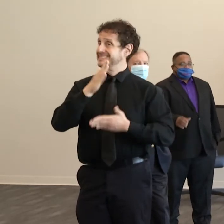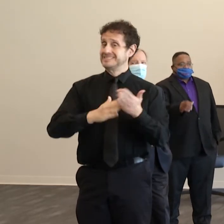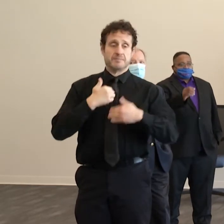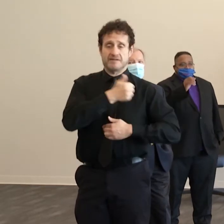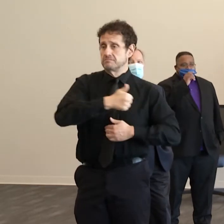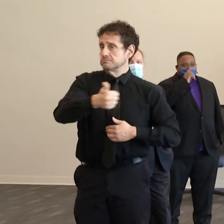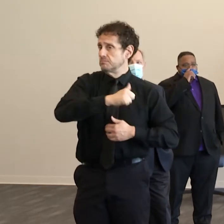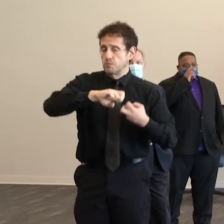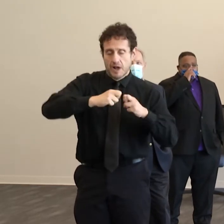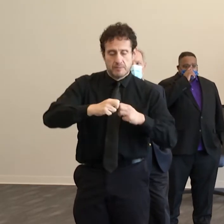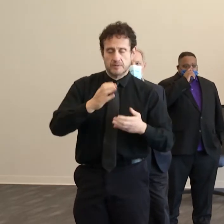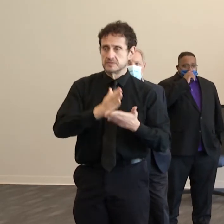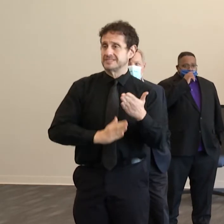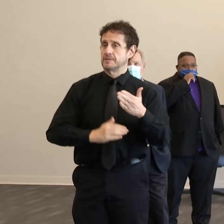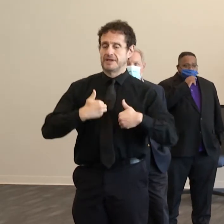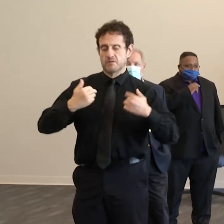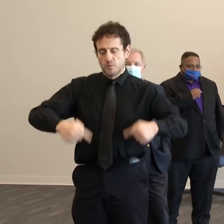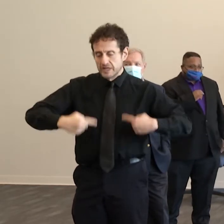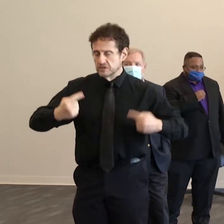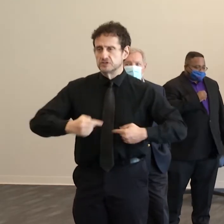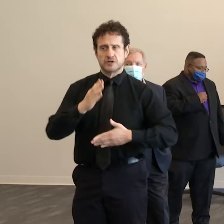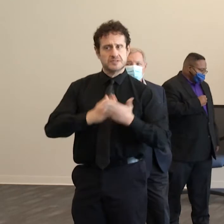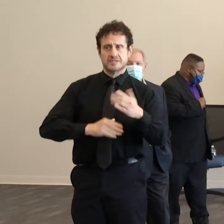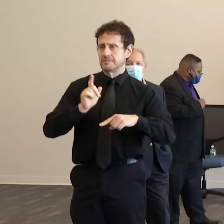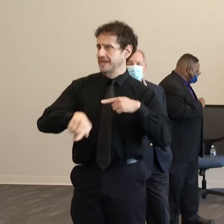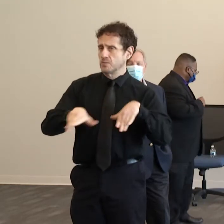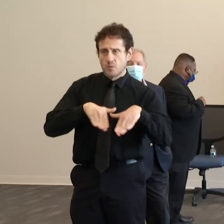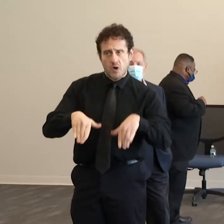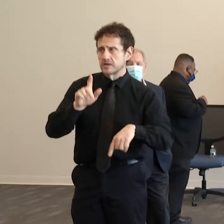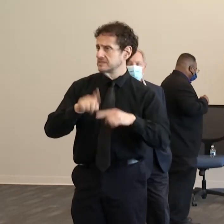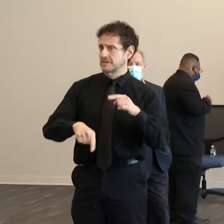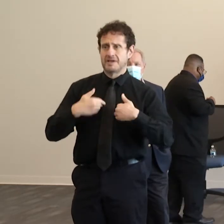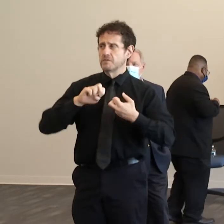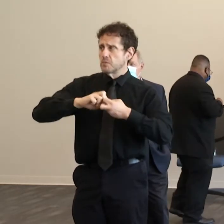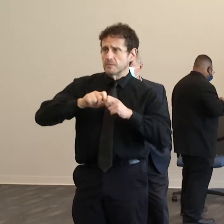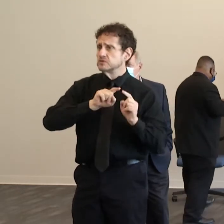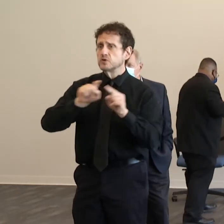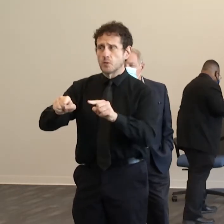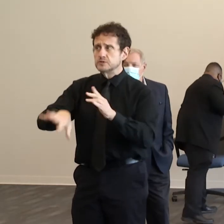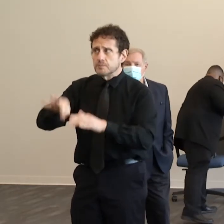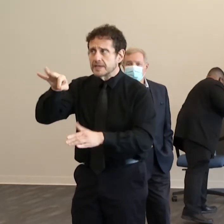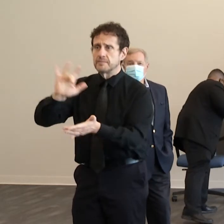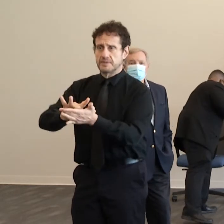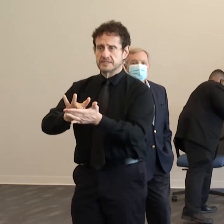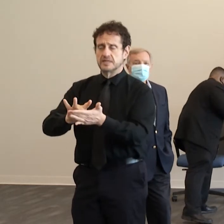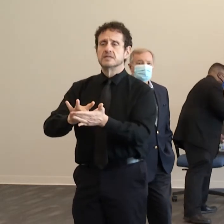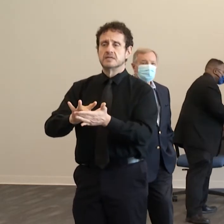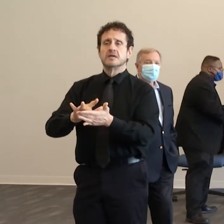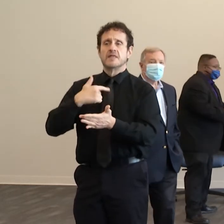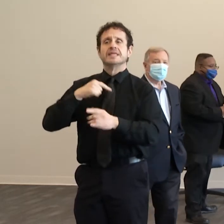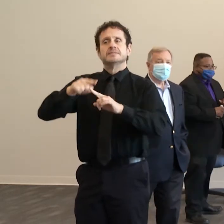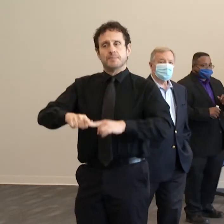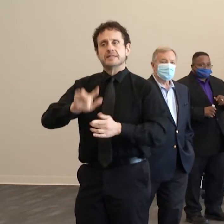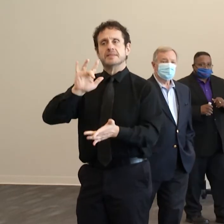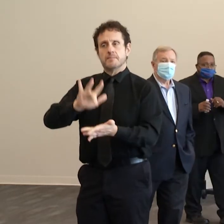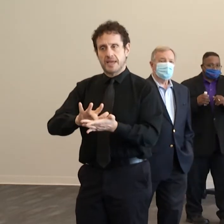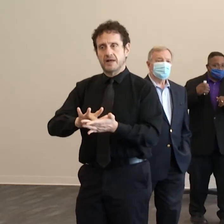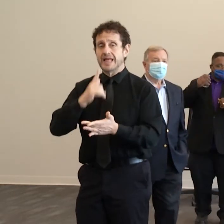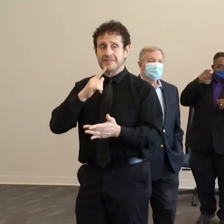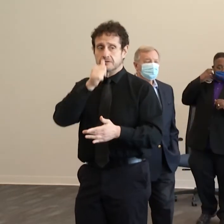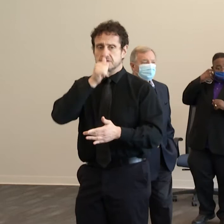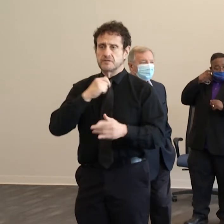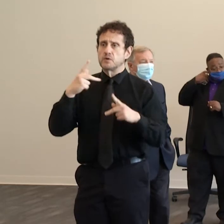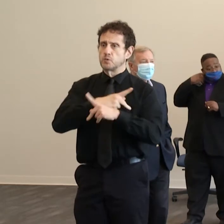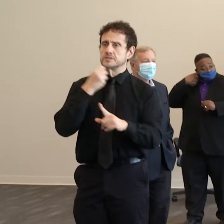issues and are at higher risk for COVID-19. Cook County Health mail order pharmacy fills more